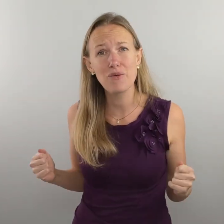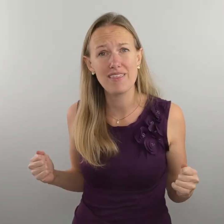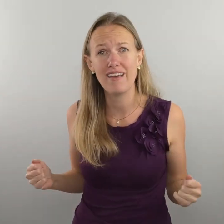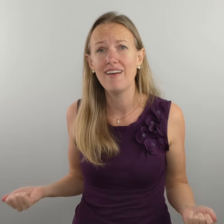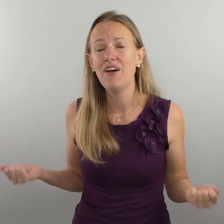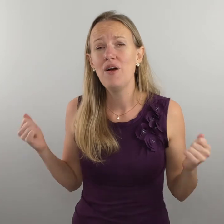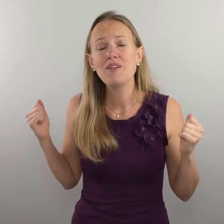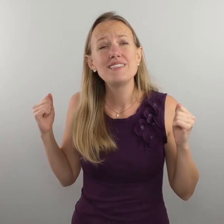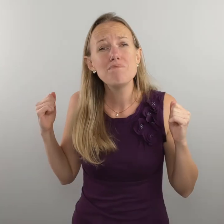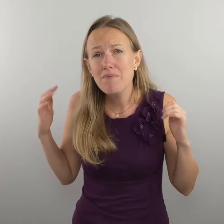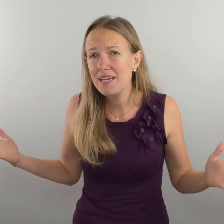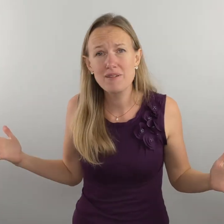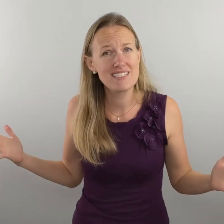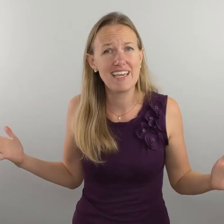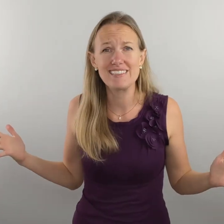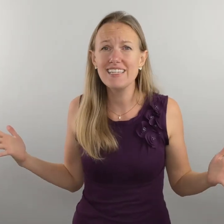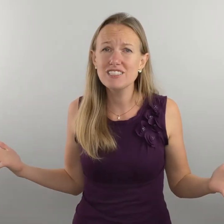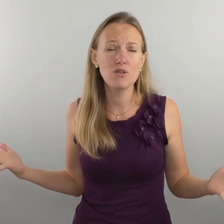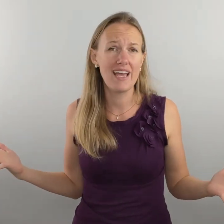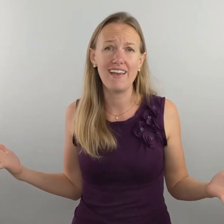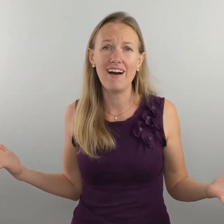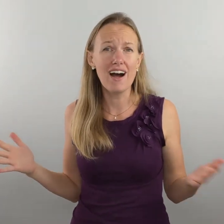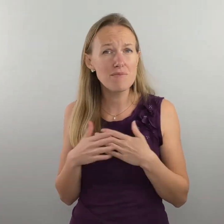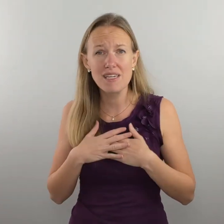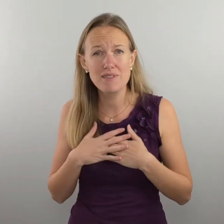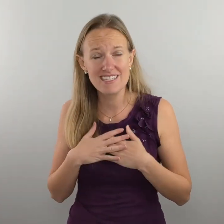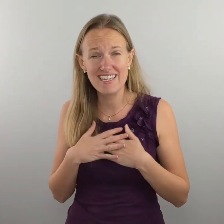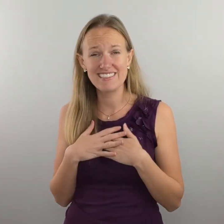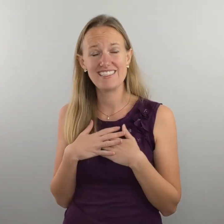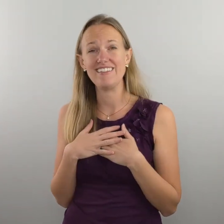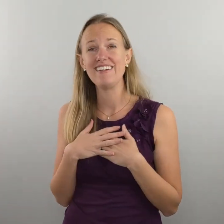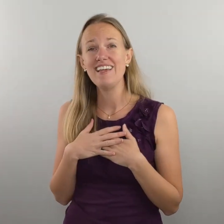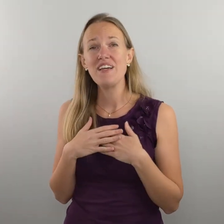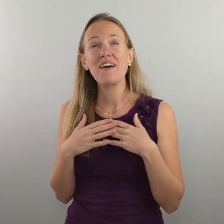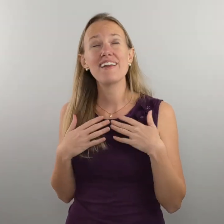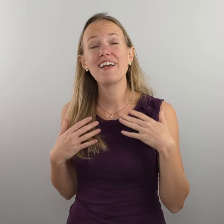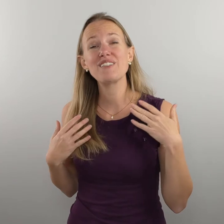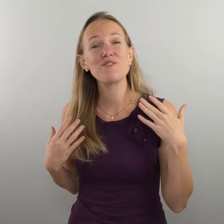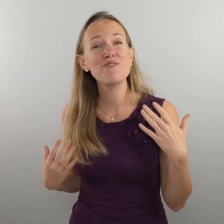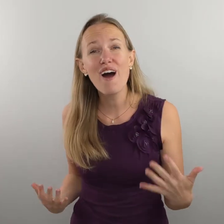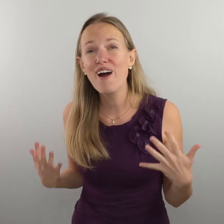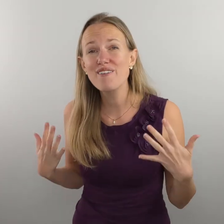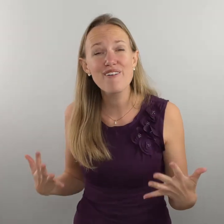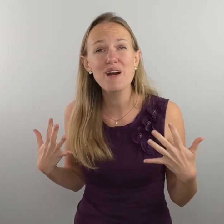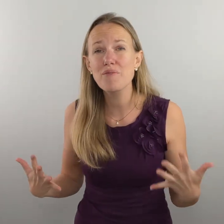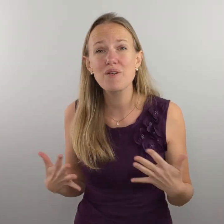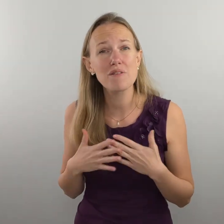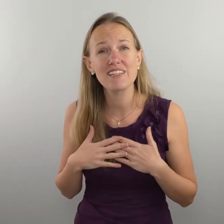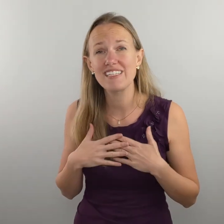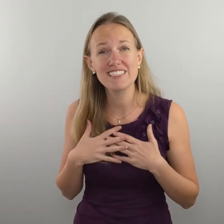it. Make mistakes, it's okay. I make mistakes too. God cares far, far more about the condition of